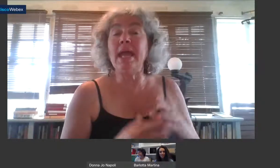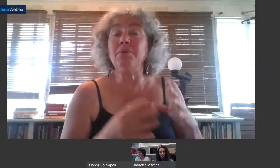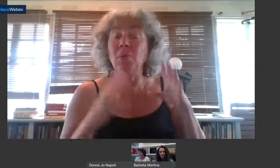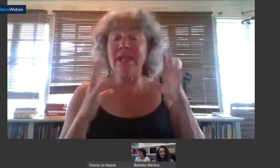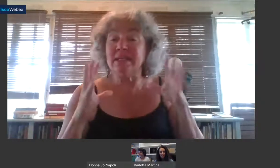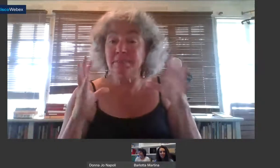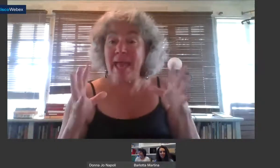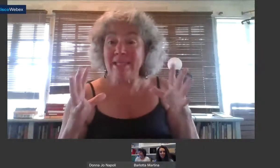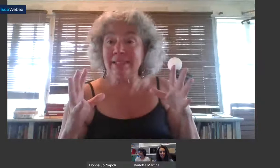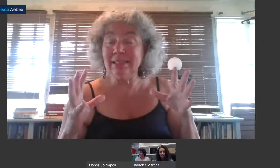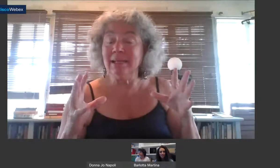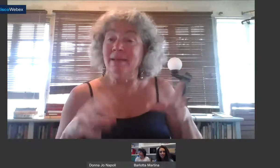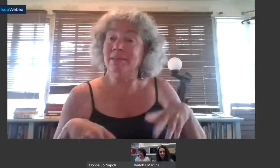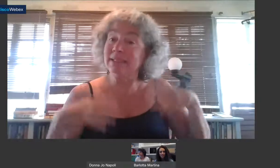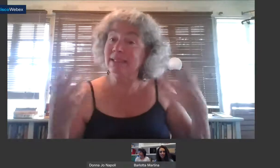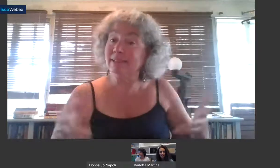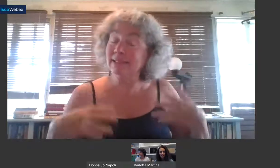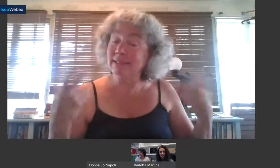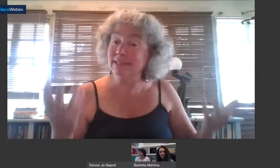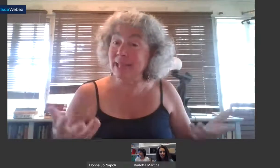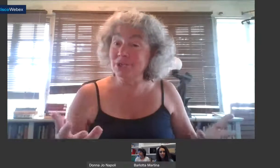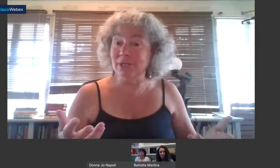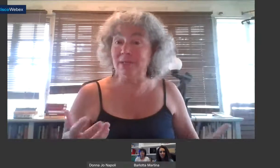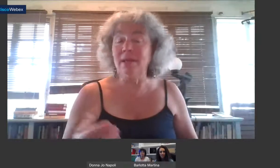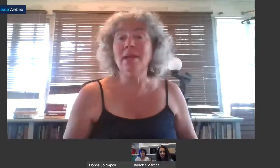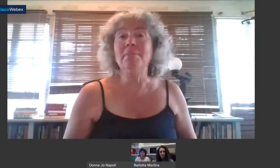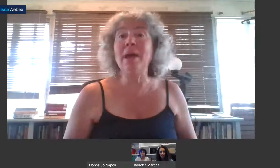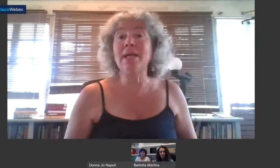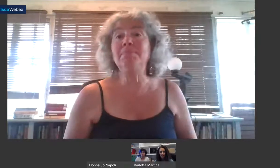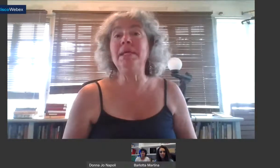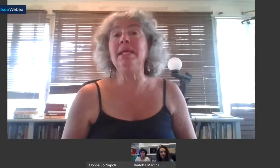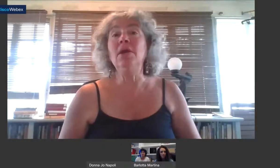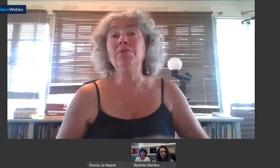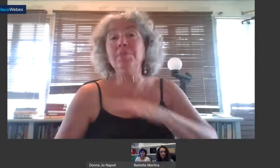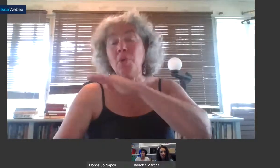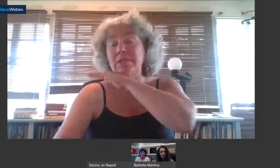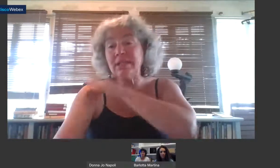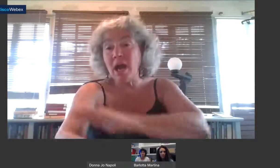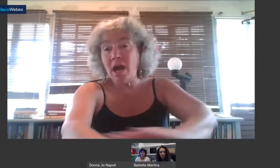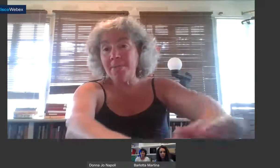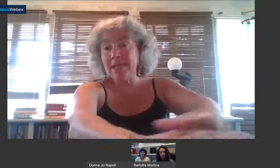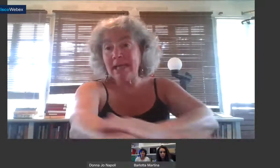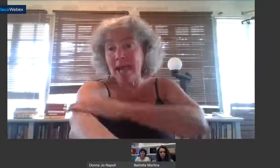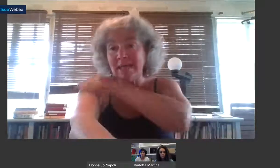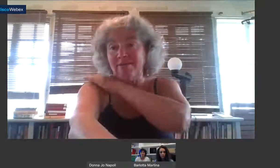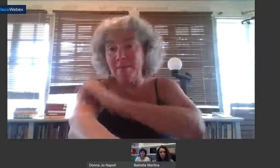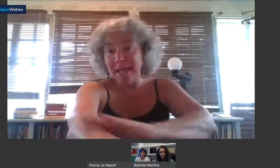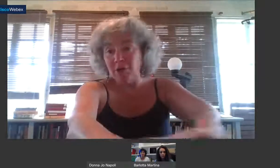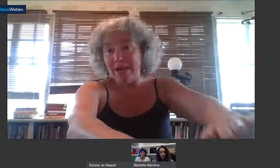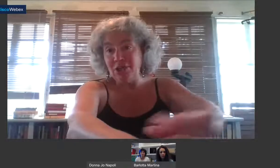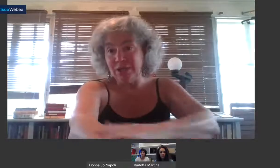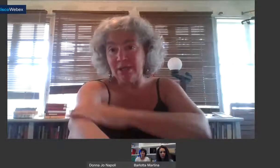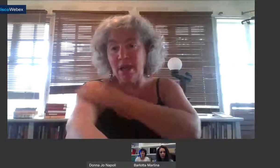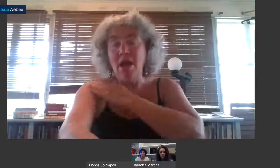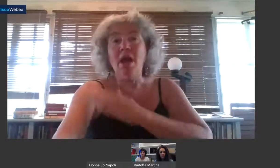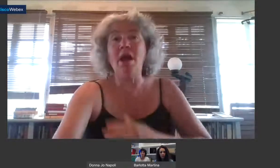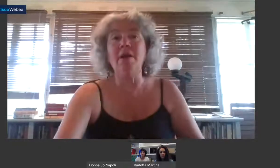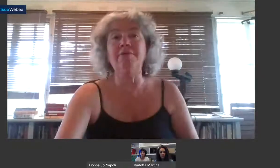and we expect that distalization might be the most common kind of migration of